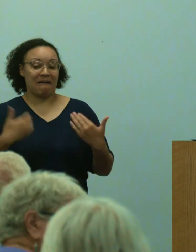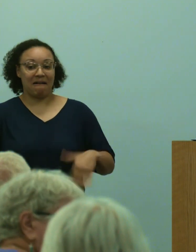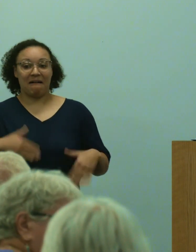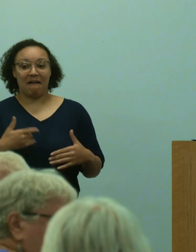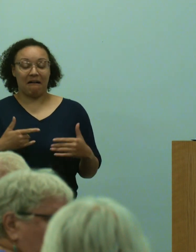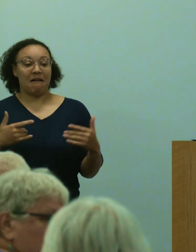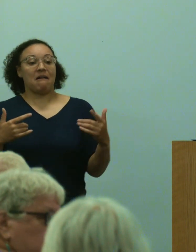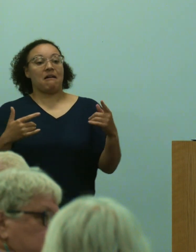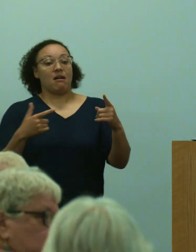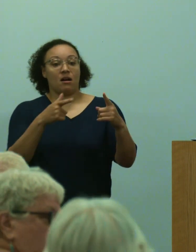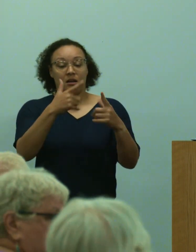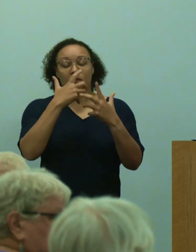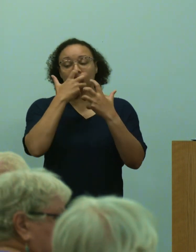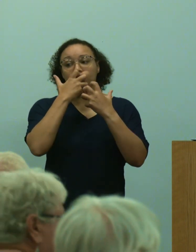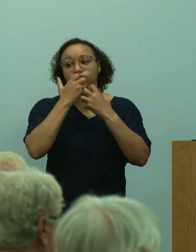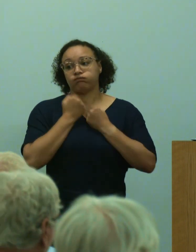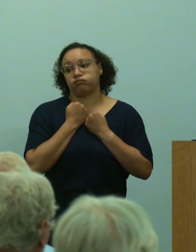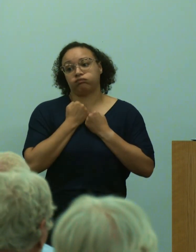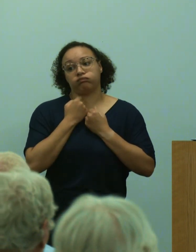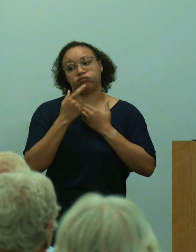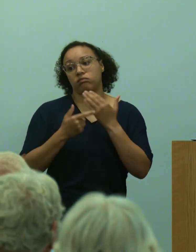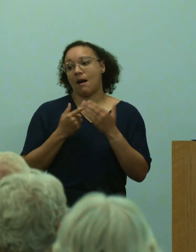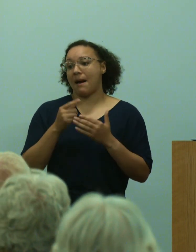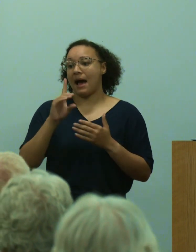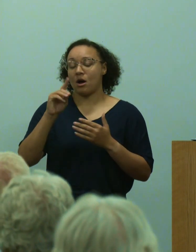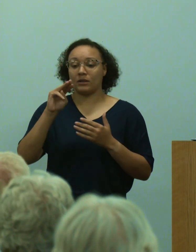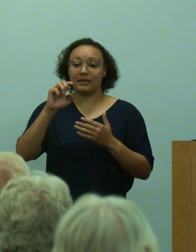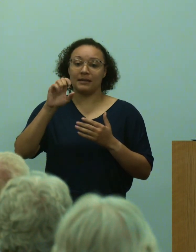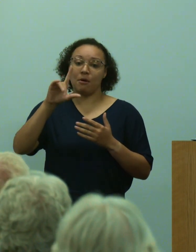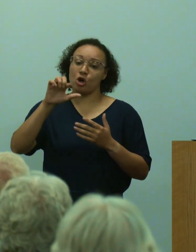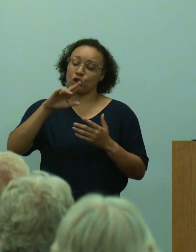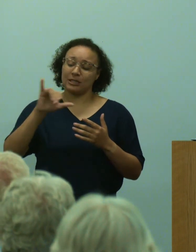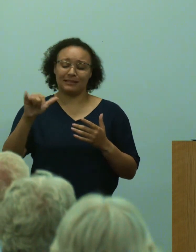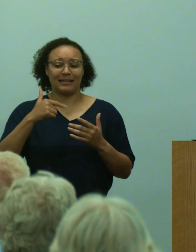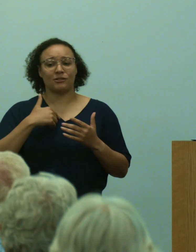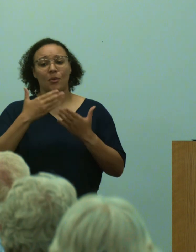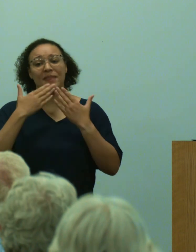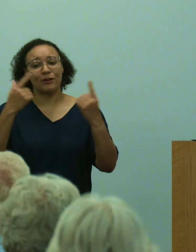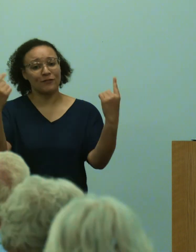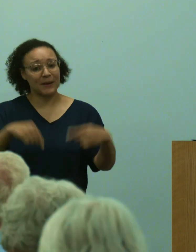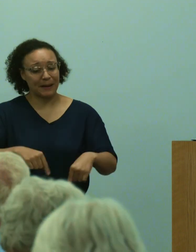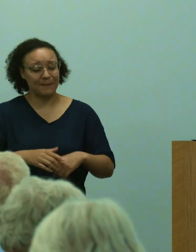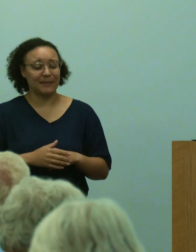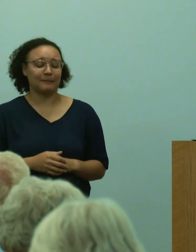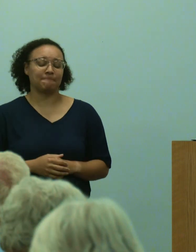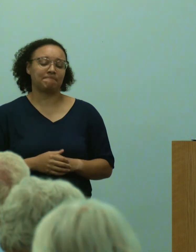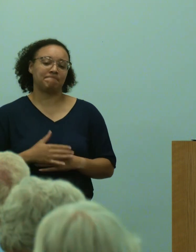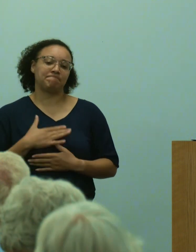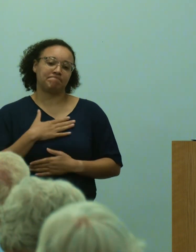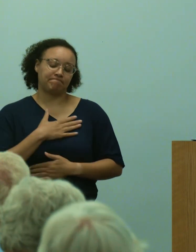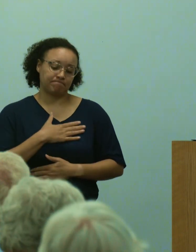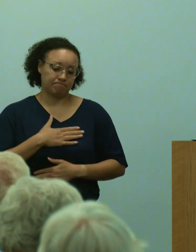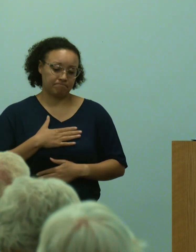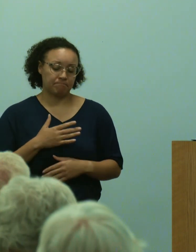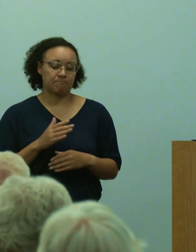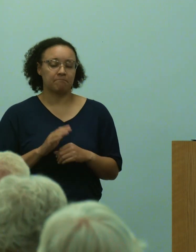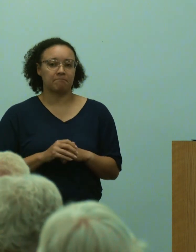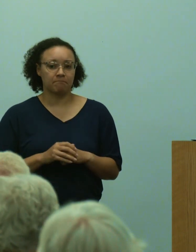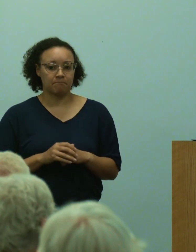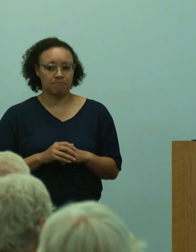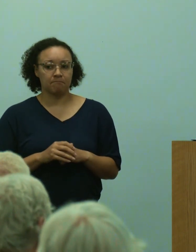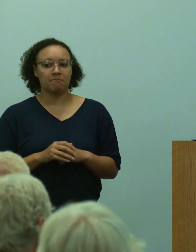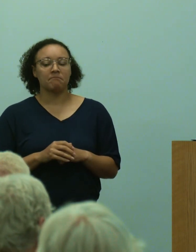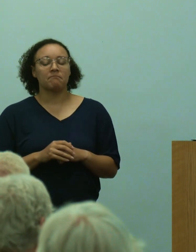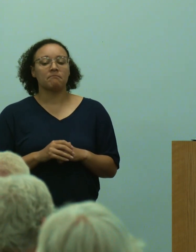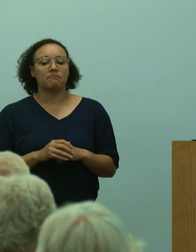people that really care about democracy. So thank you for coming out tonight. We appreciate it. I just want to say